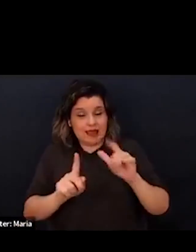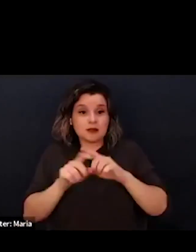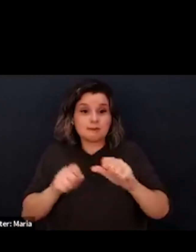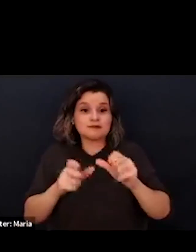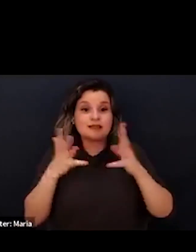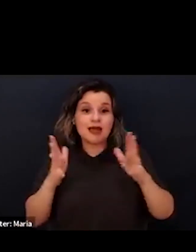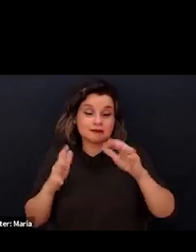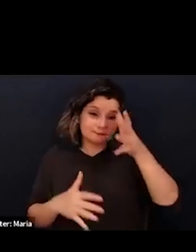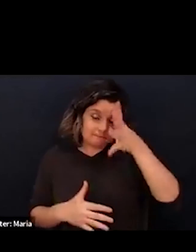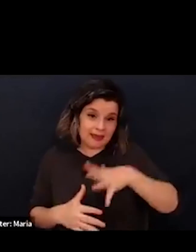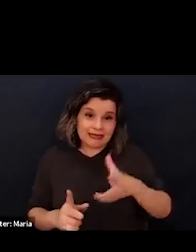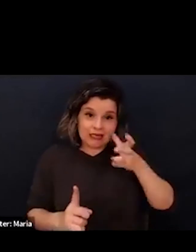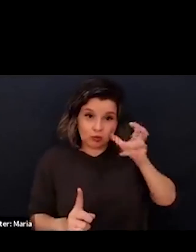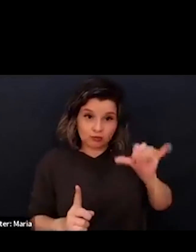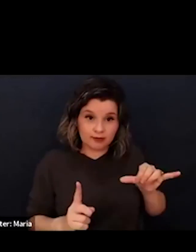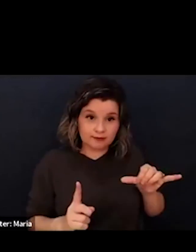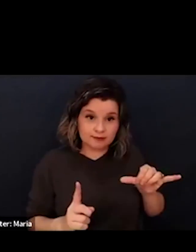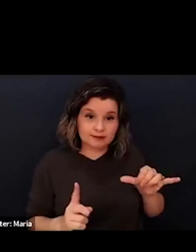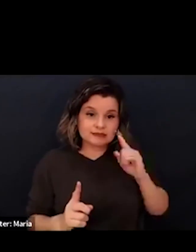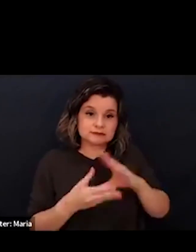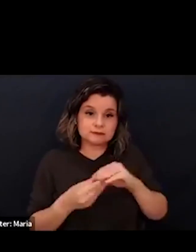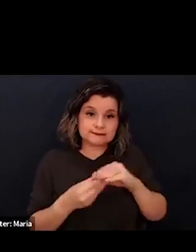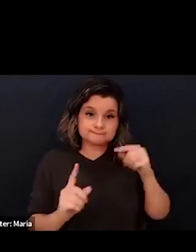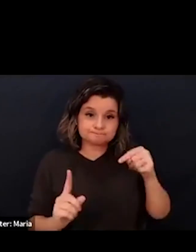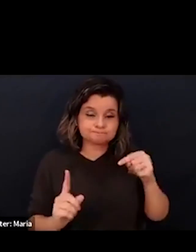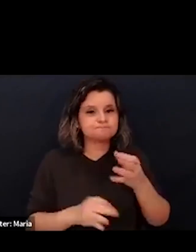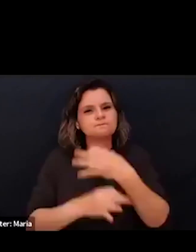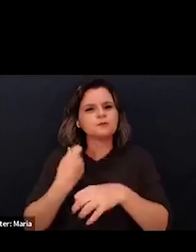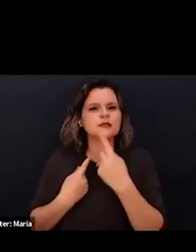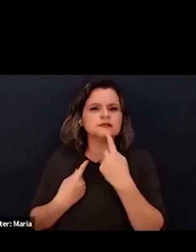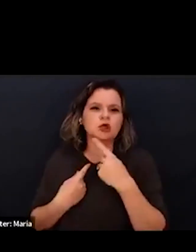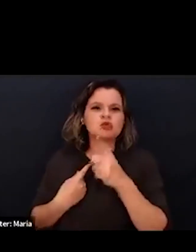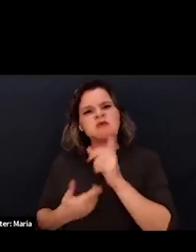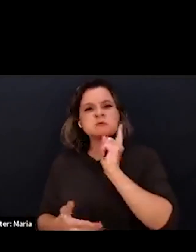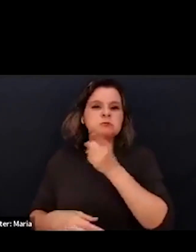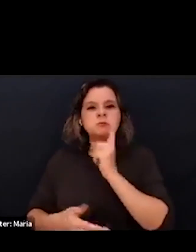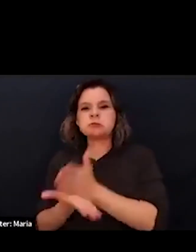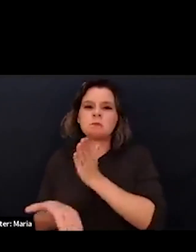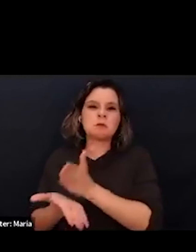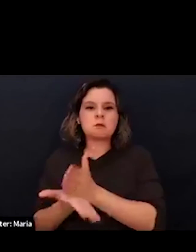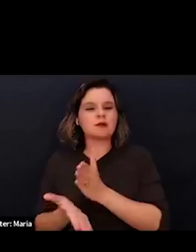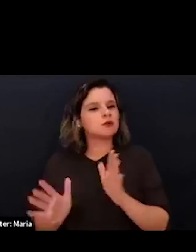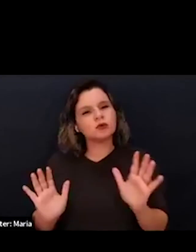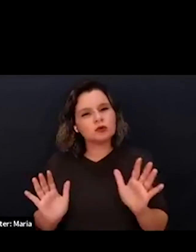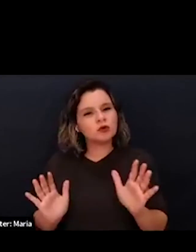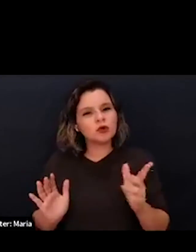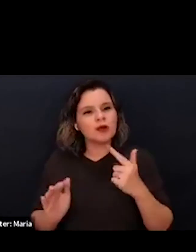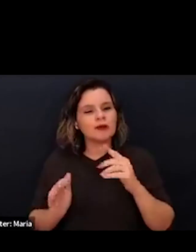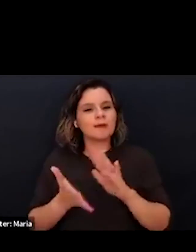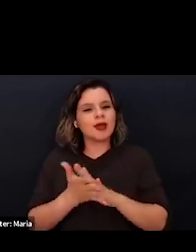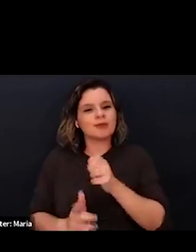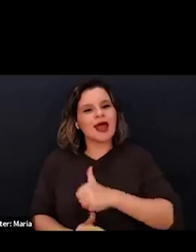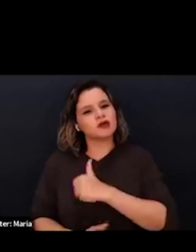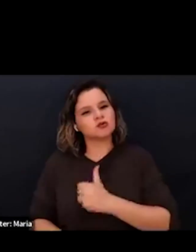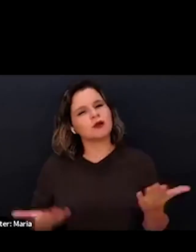can hear this message rather than say, you got to stop doing this, you got to stop. If we come in with the attitude of, come on